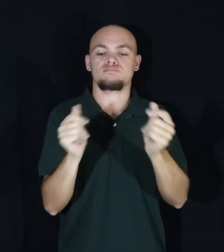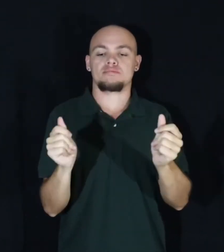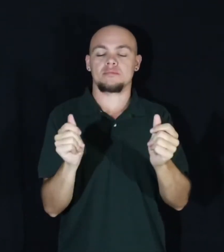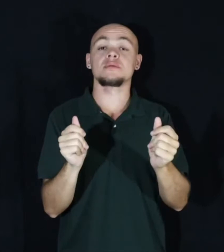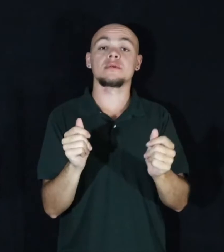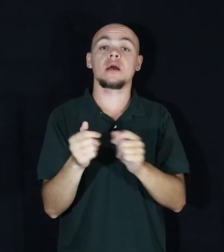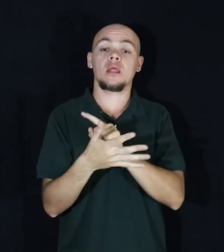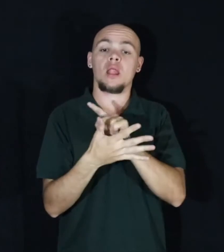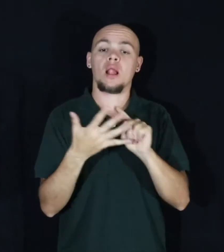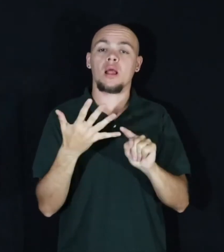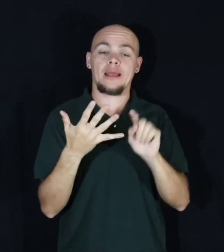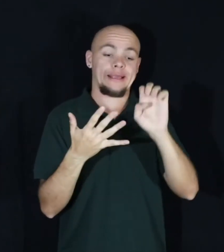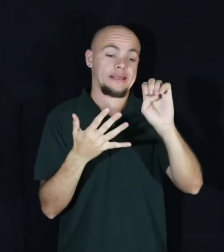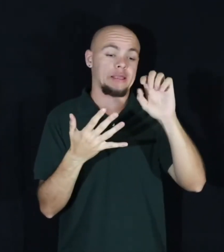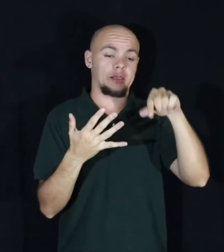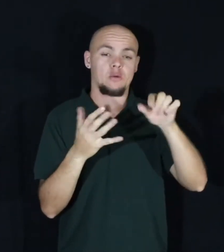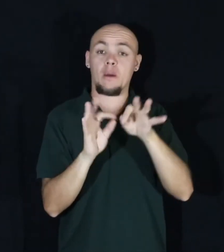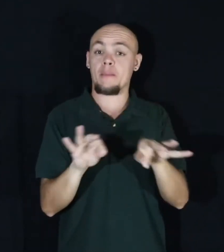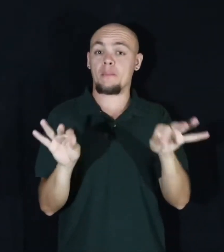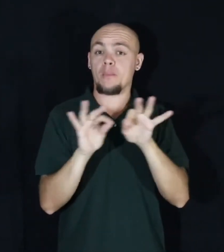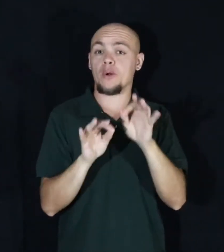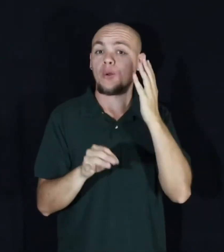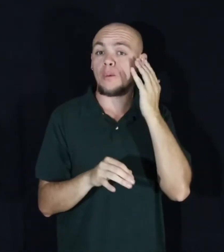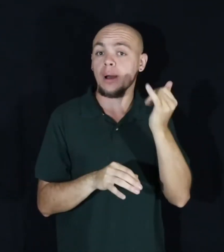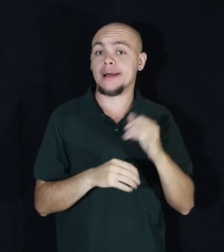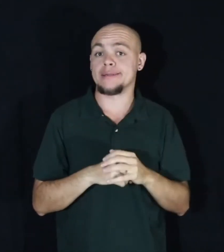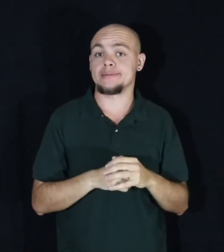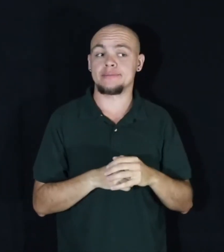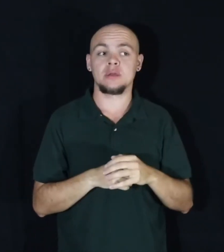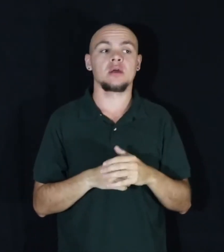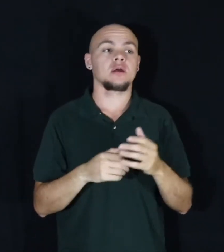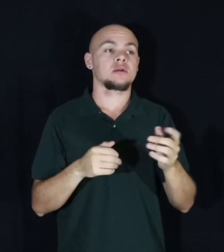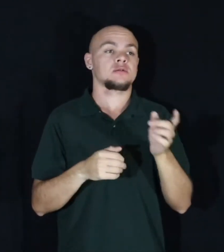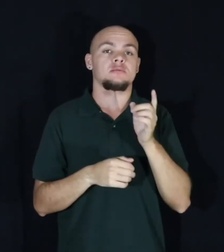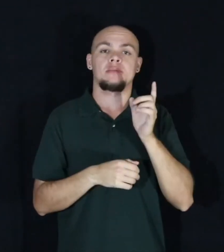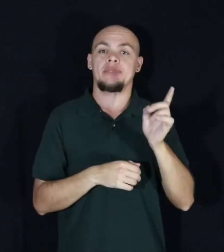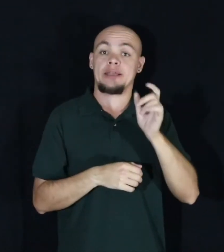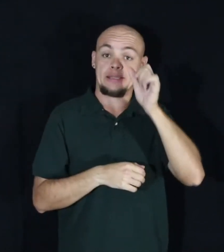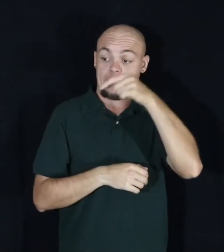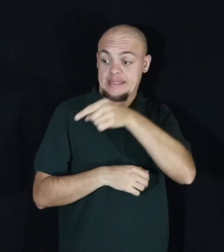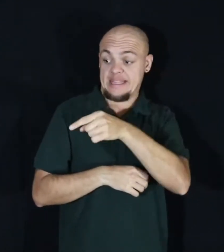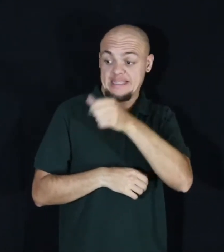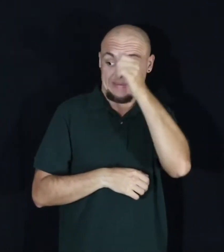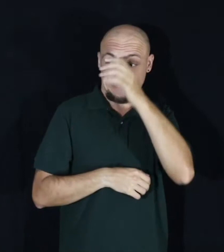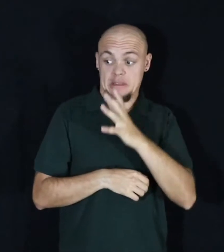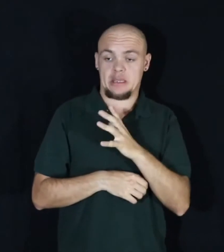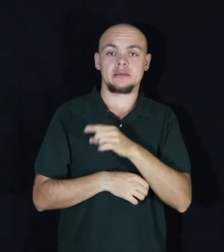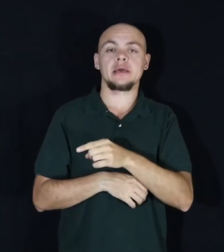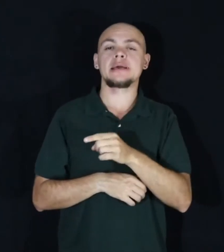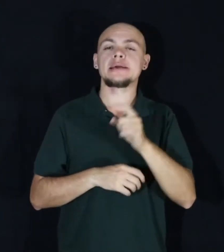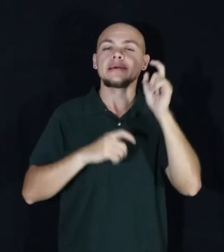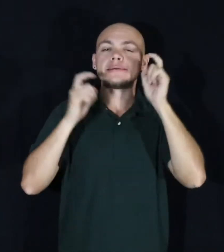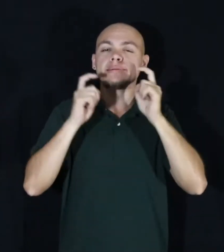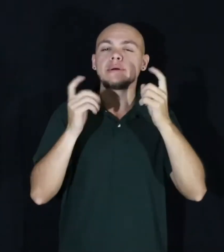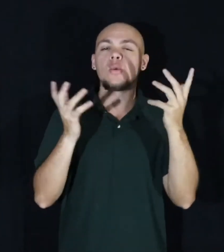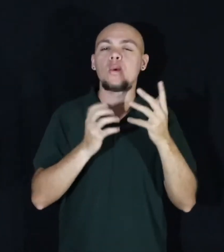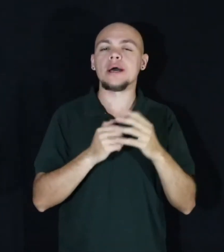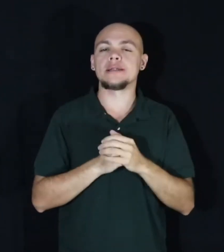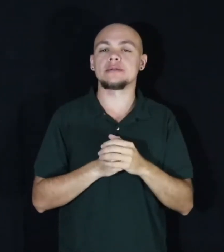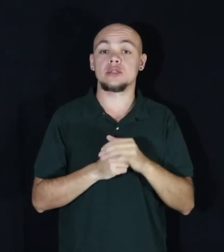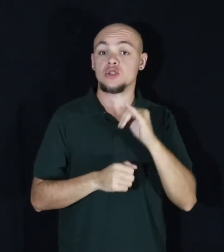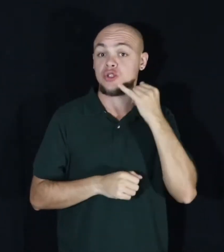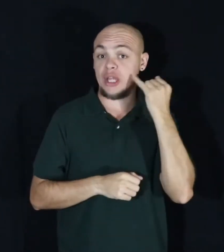emotional intelligence so important? Okay, who here can tell me what emotion this man is portraying? Who thinks it's jealous? Put your hands